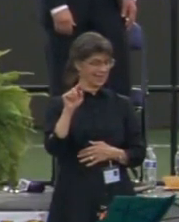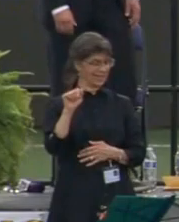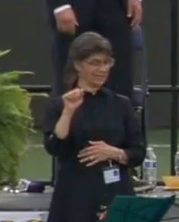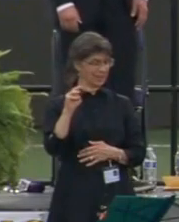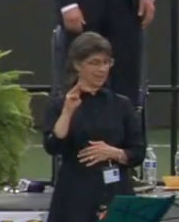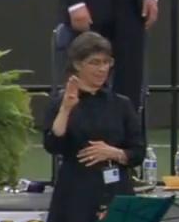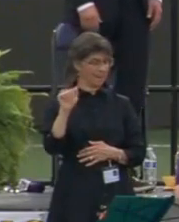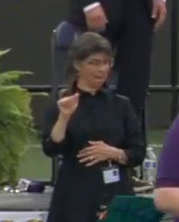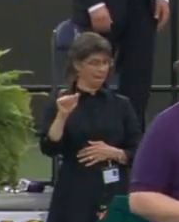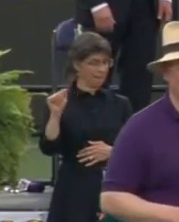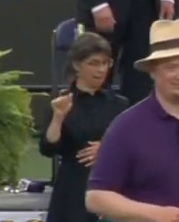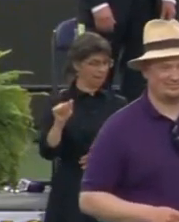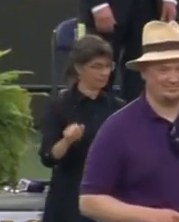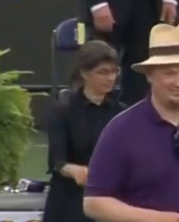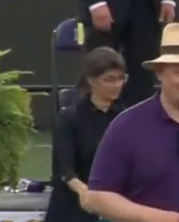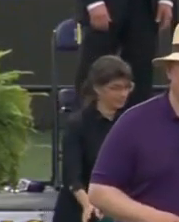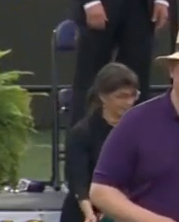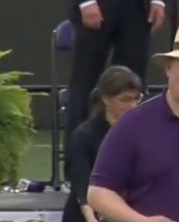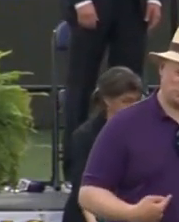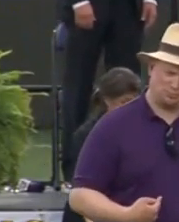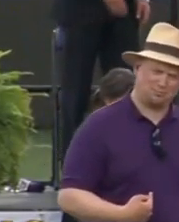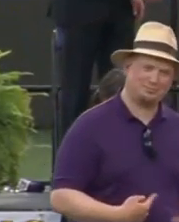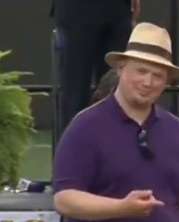Tamba Amara.